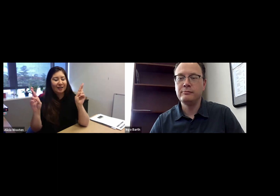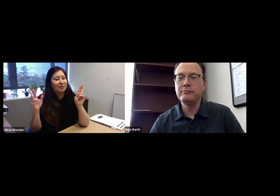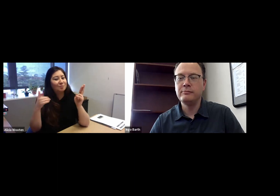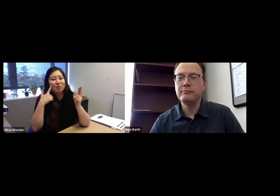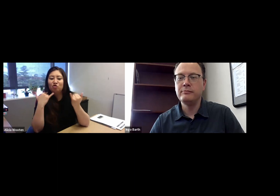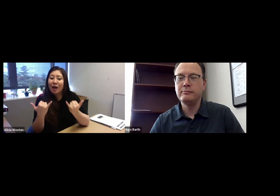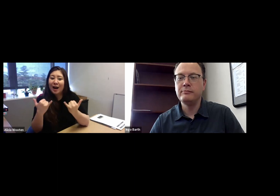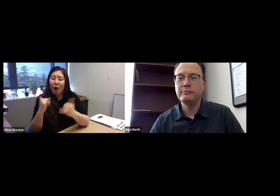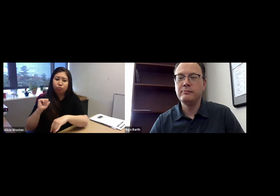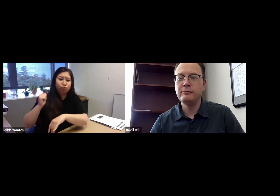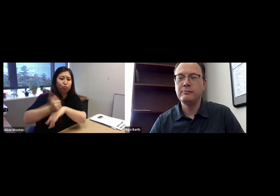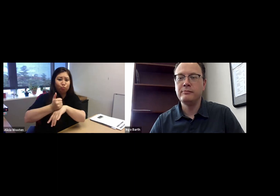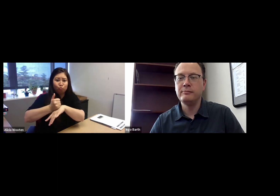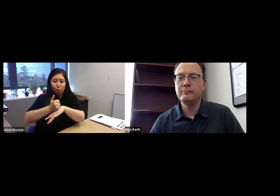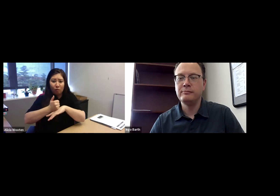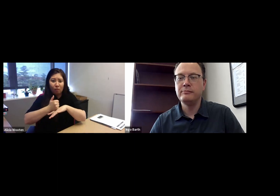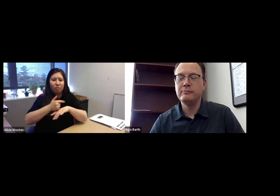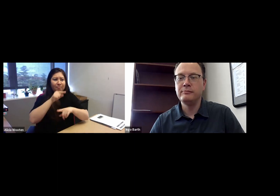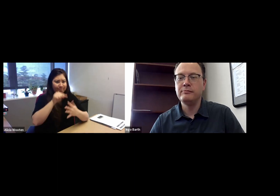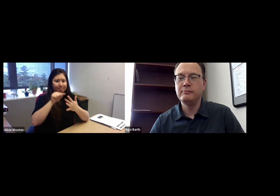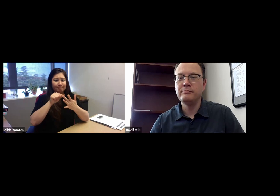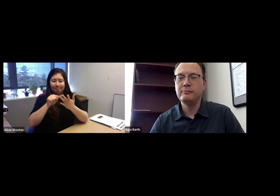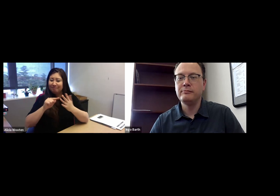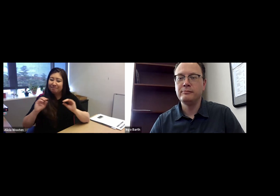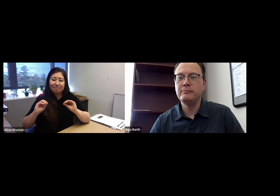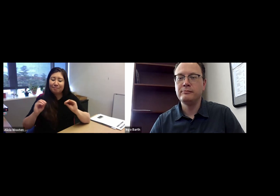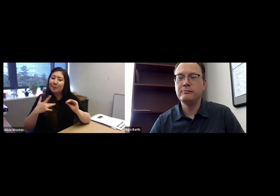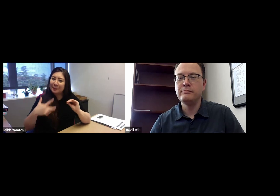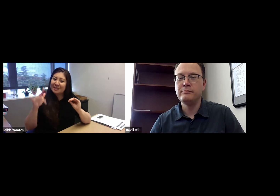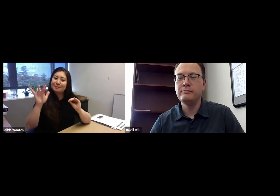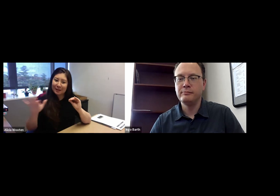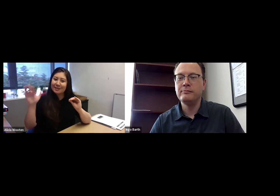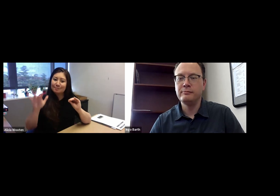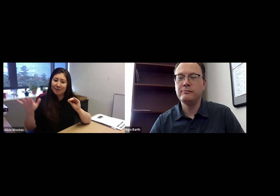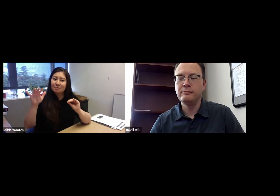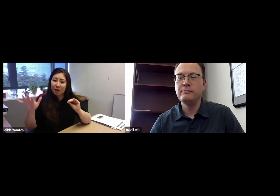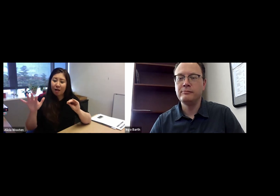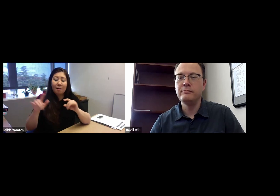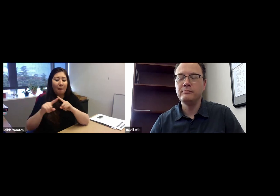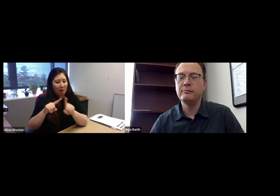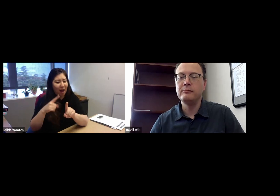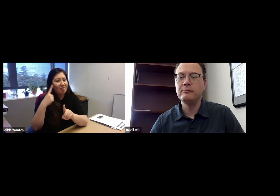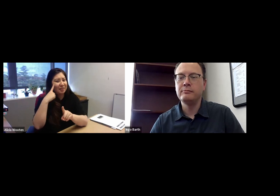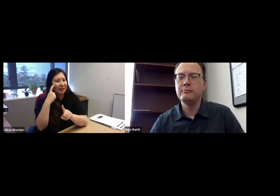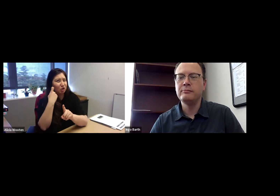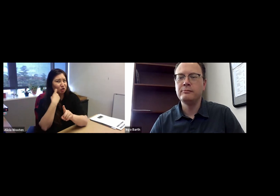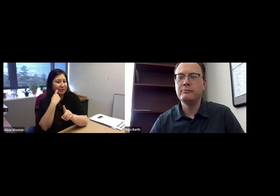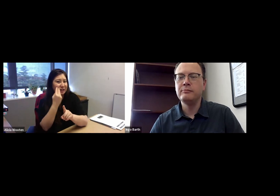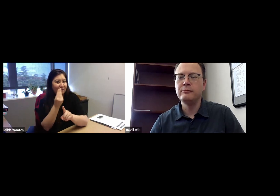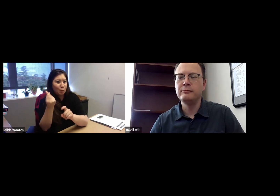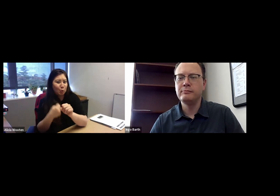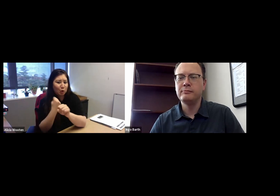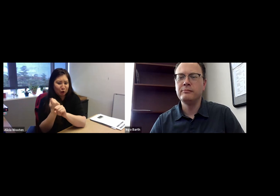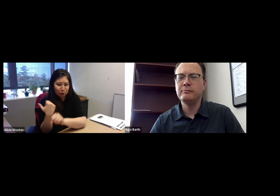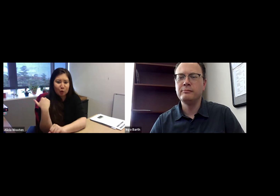anything that they believe in the US that's already set? Or there's nothing that is really standard